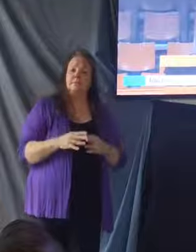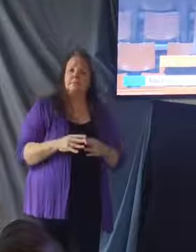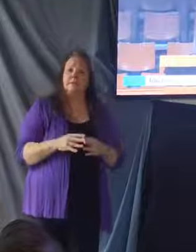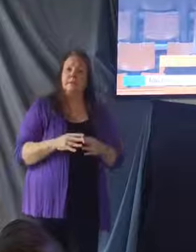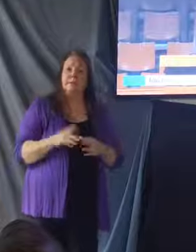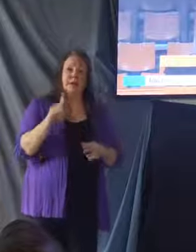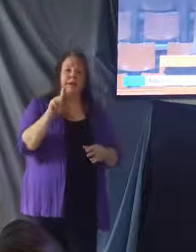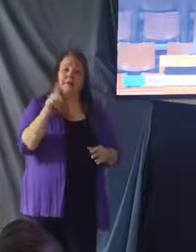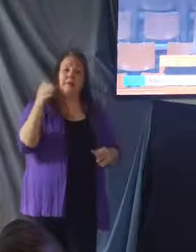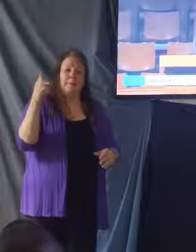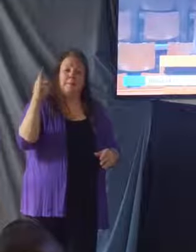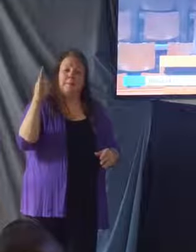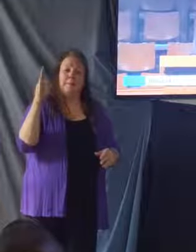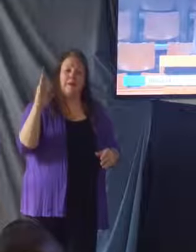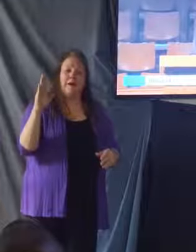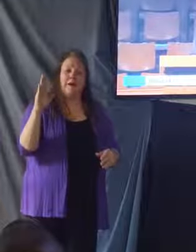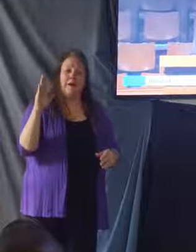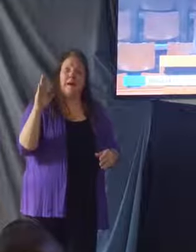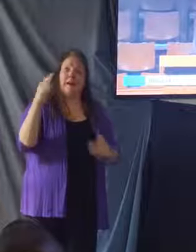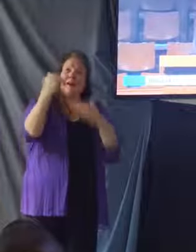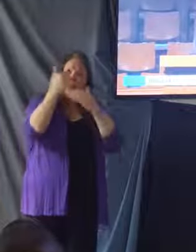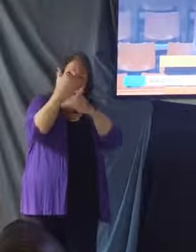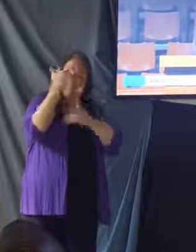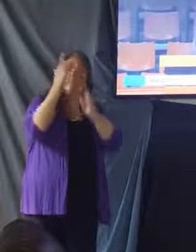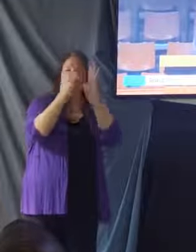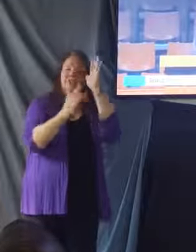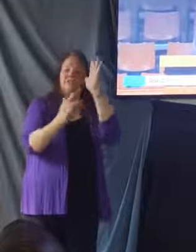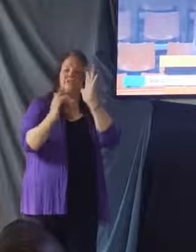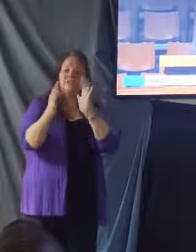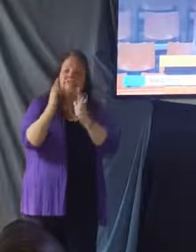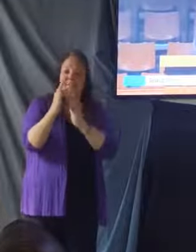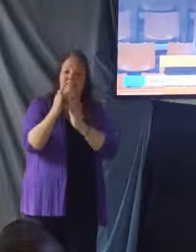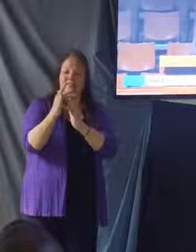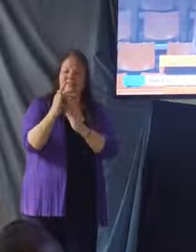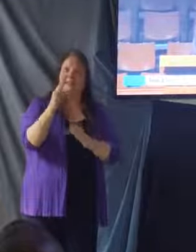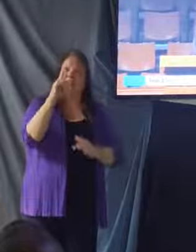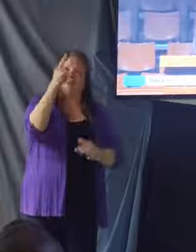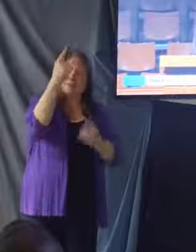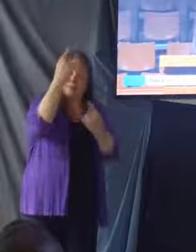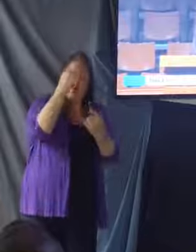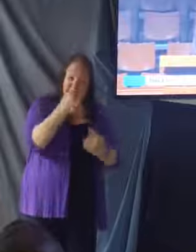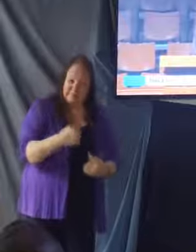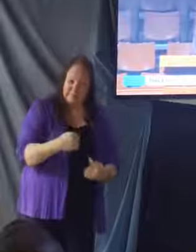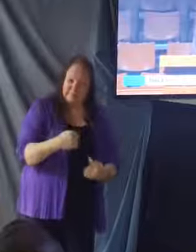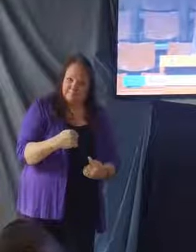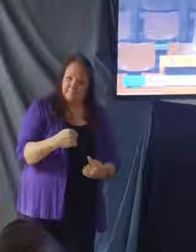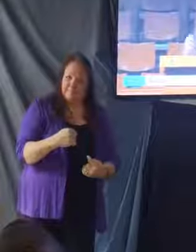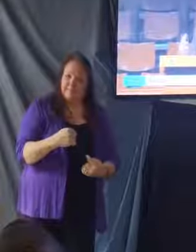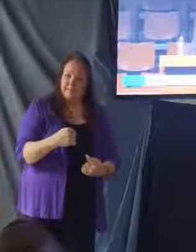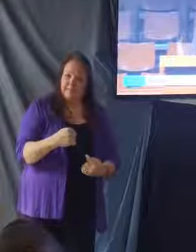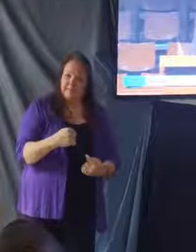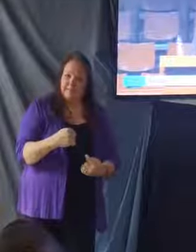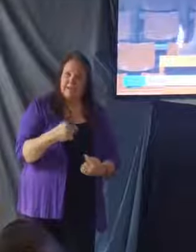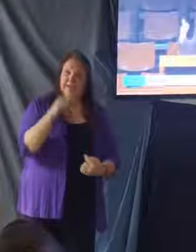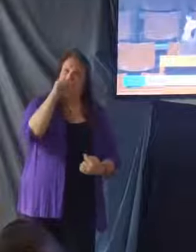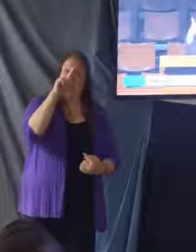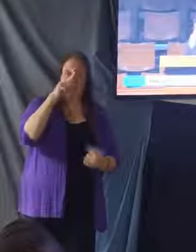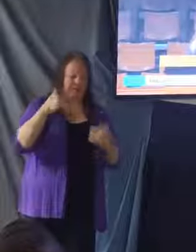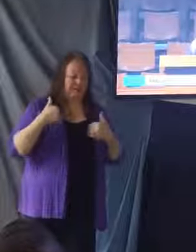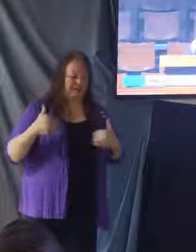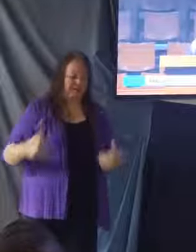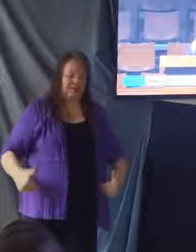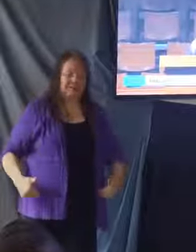But God sent Christ, who came to give himself,